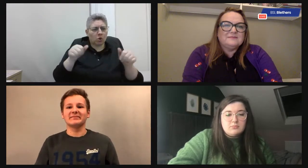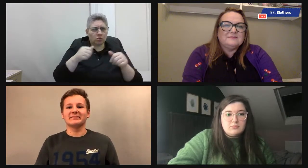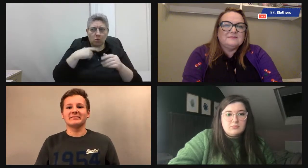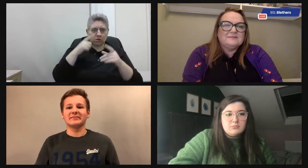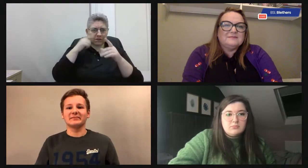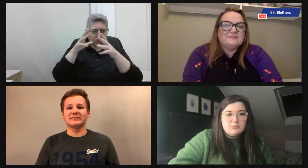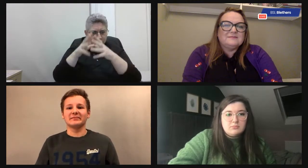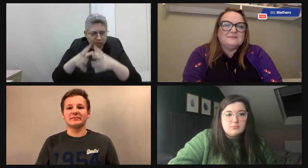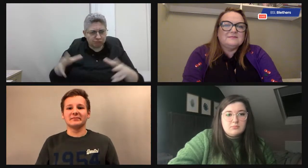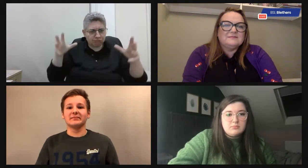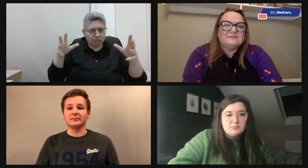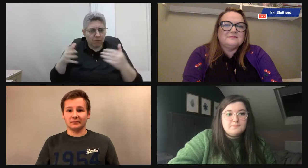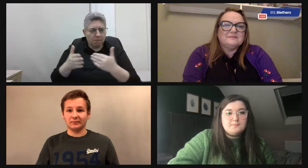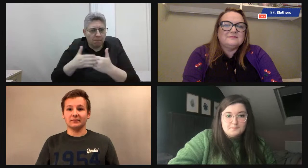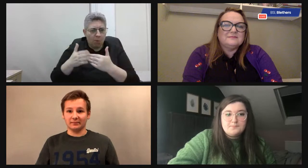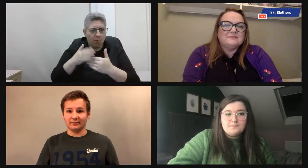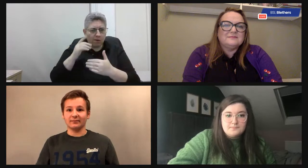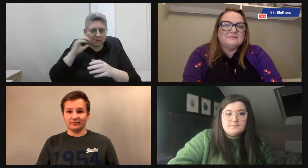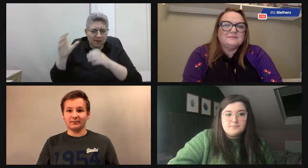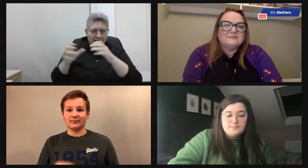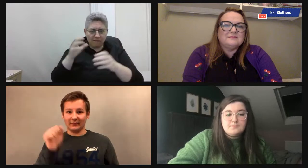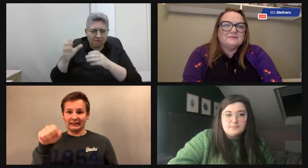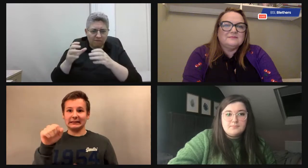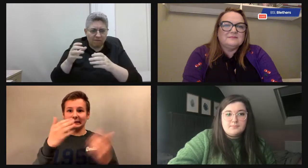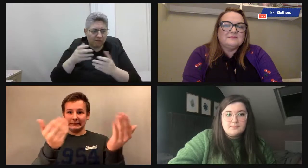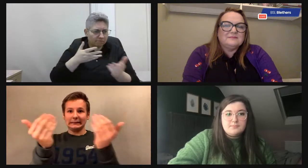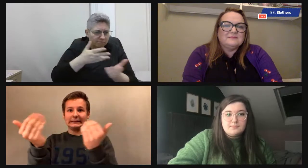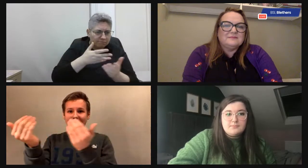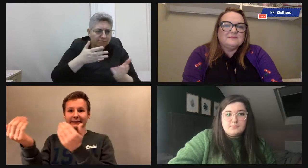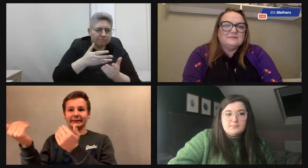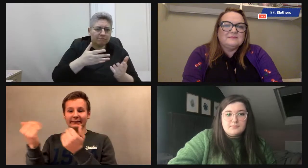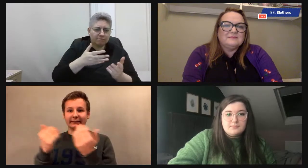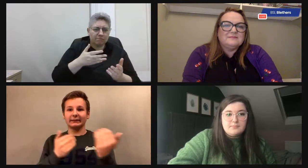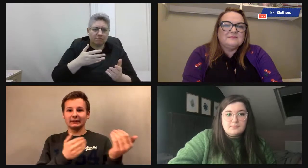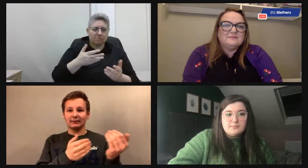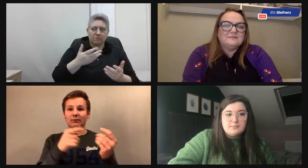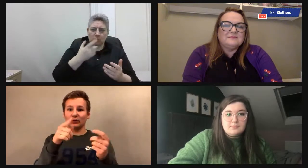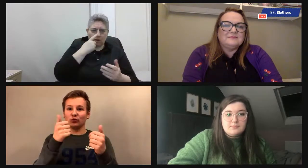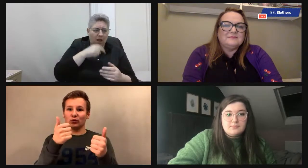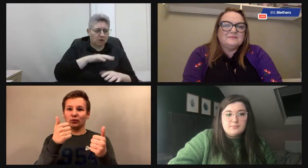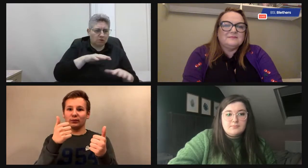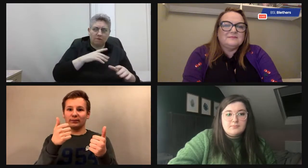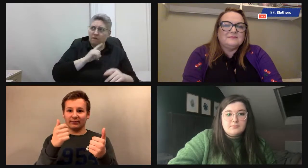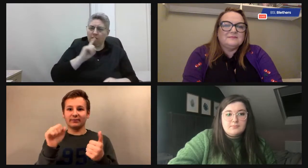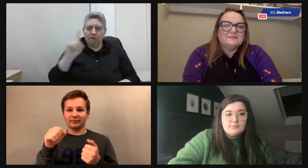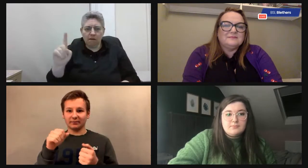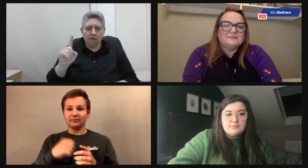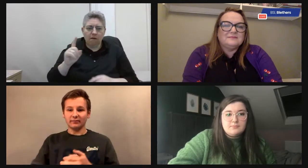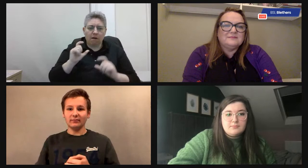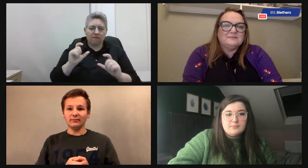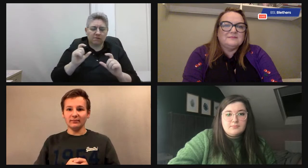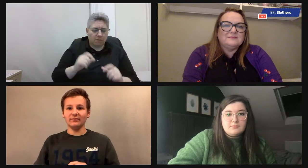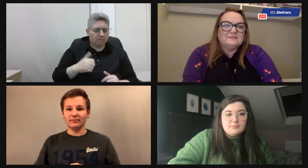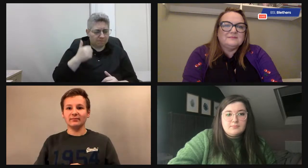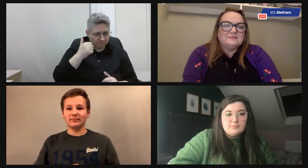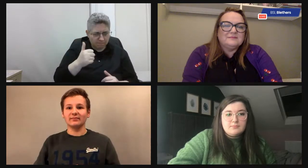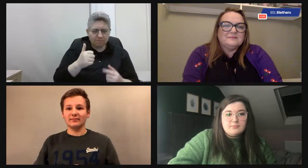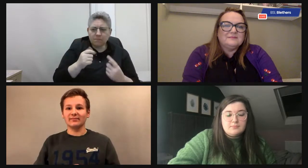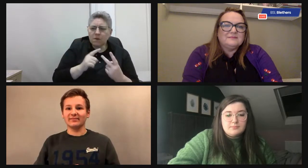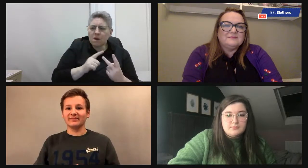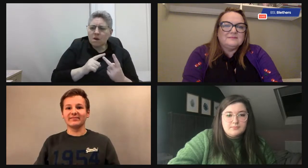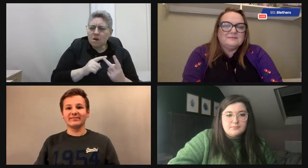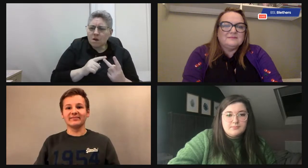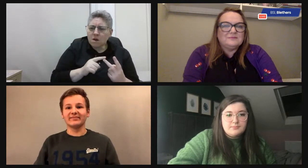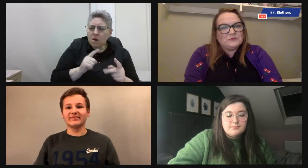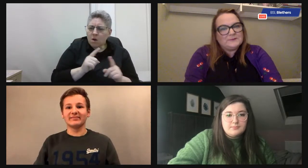good. So that's one of the solutions, perhaps, then to bring in more deaf counsellors, Yep. so that